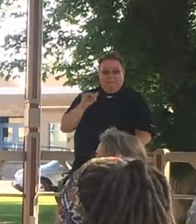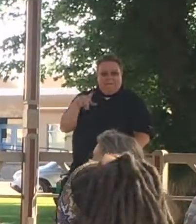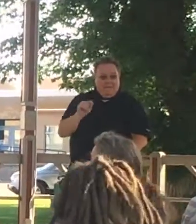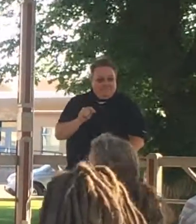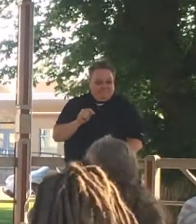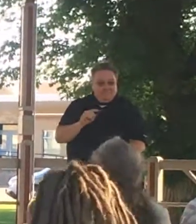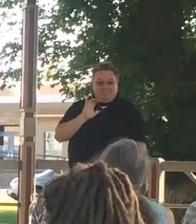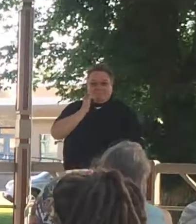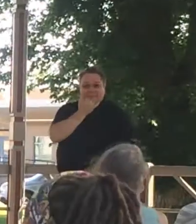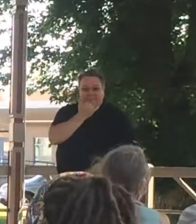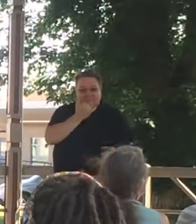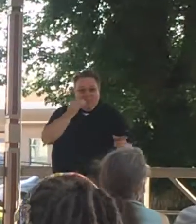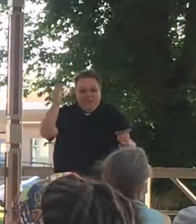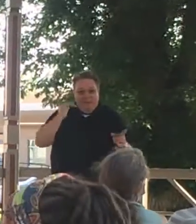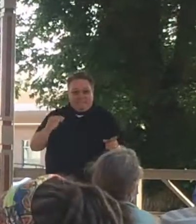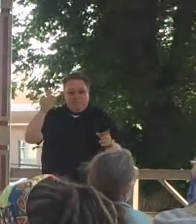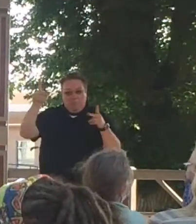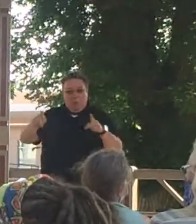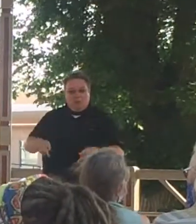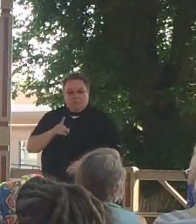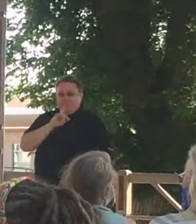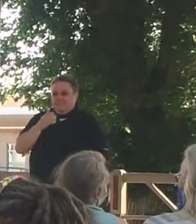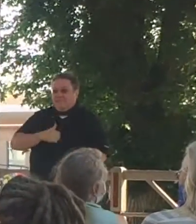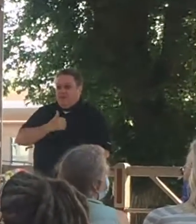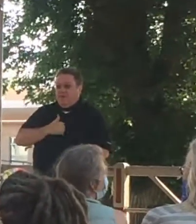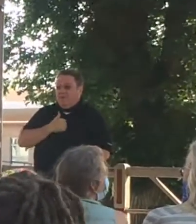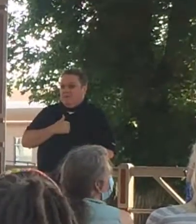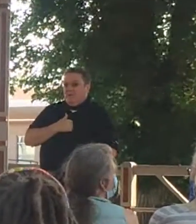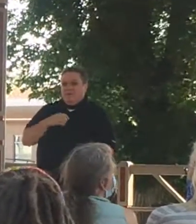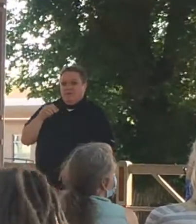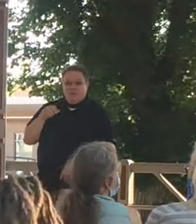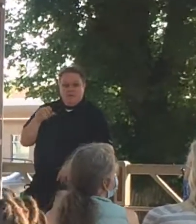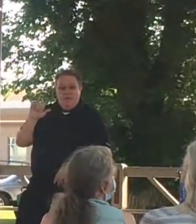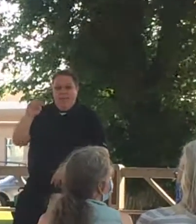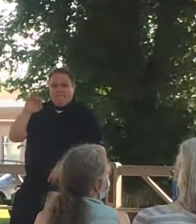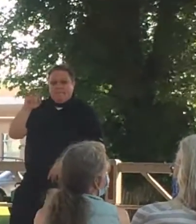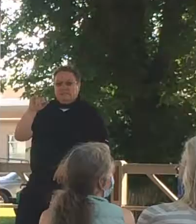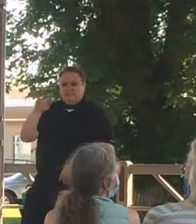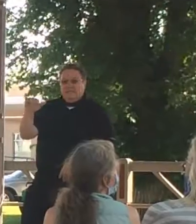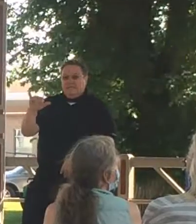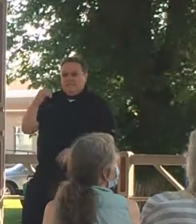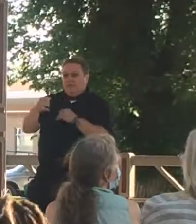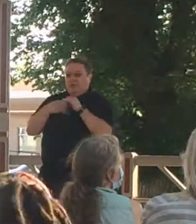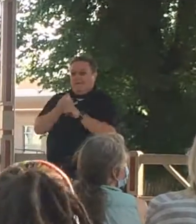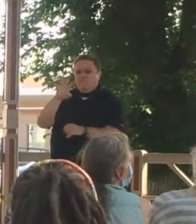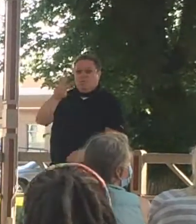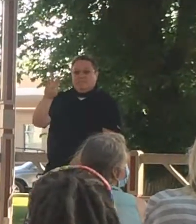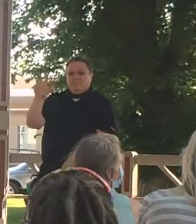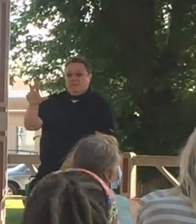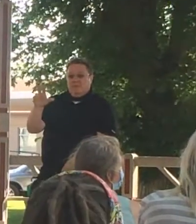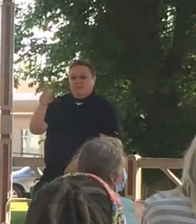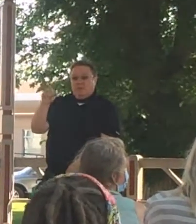a mistake. Our next speaker, I'm really sorry, Bob. Amnesty International's local group 463 has Dr.